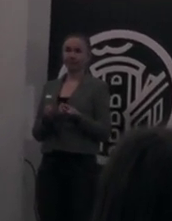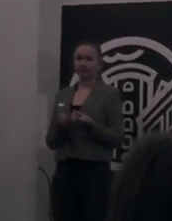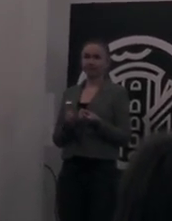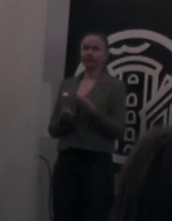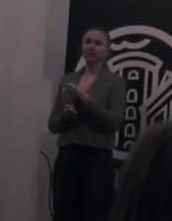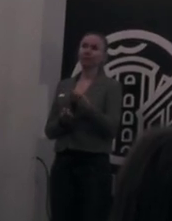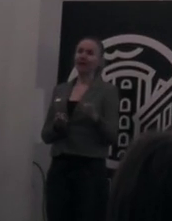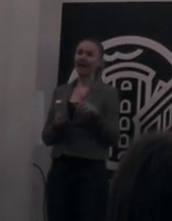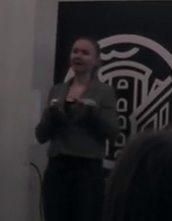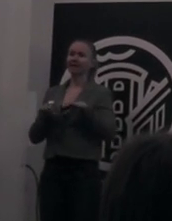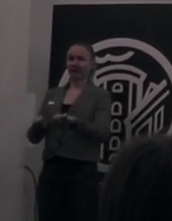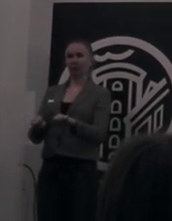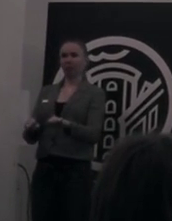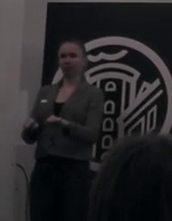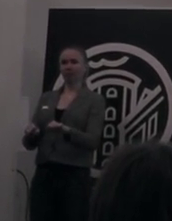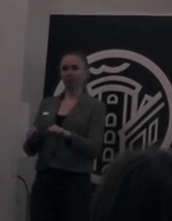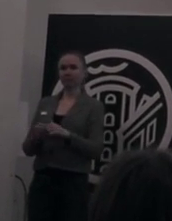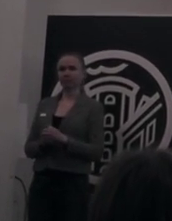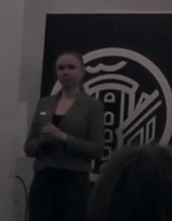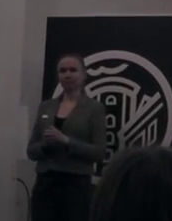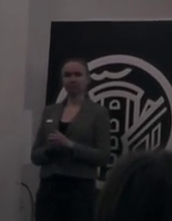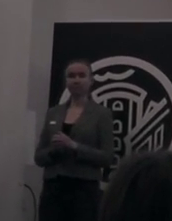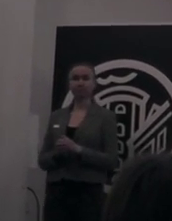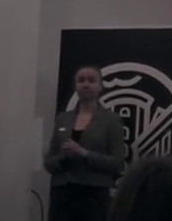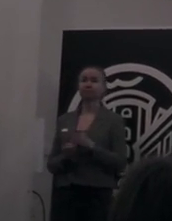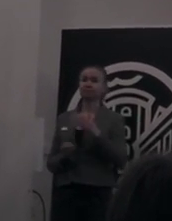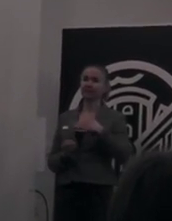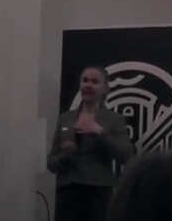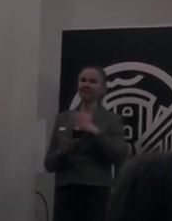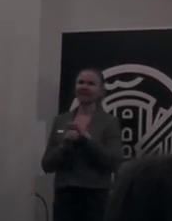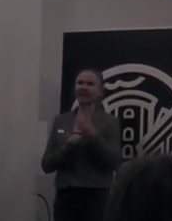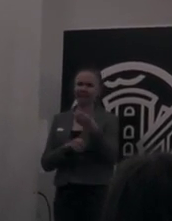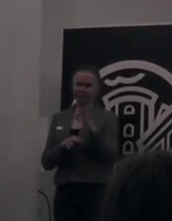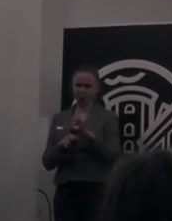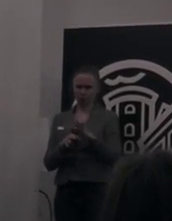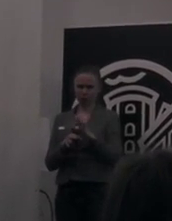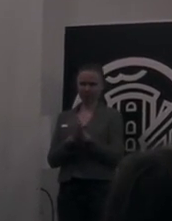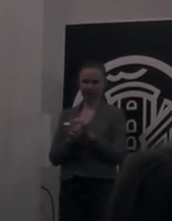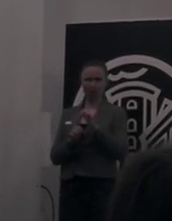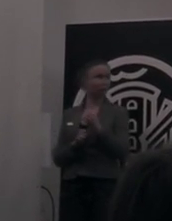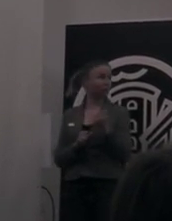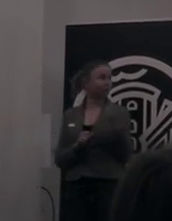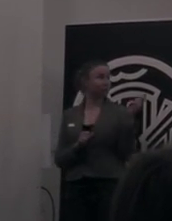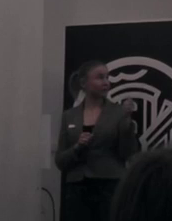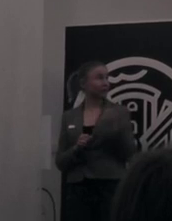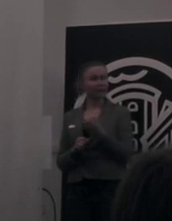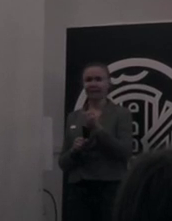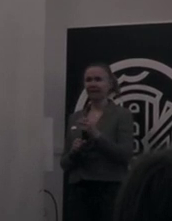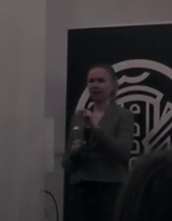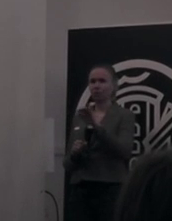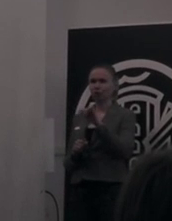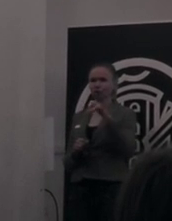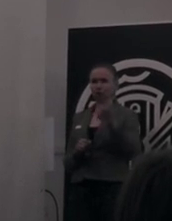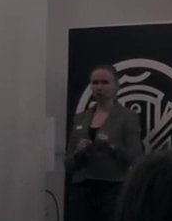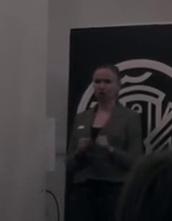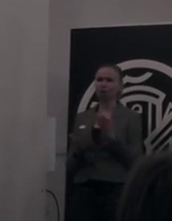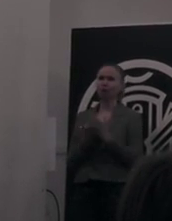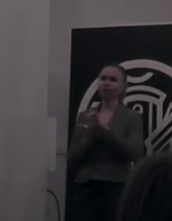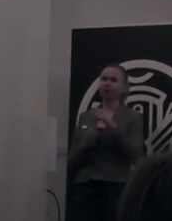legally attacked. I want to talk just a minute about Lilla Watson and why the Milk Foundation does global